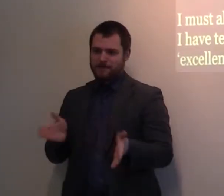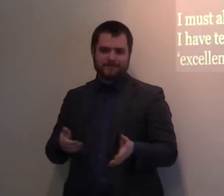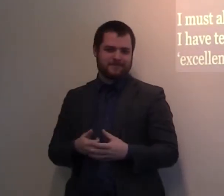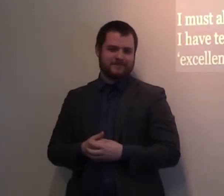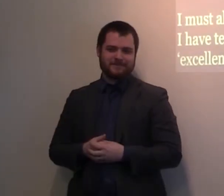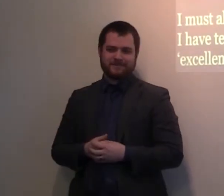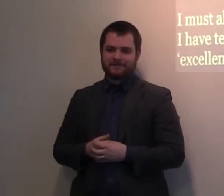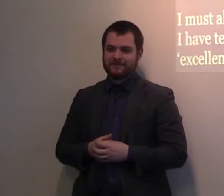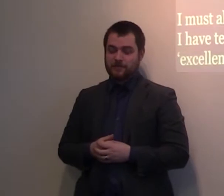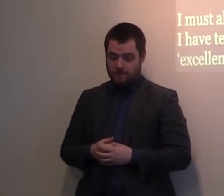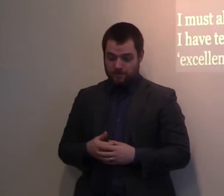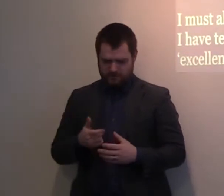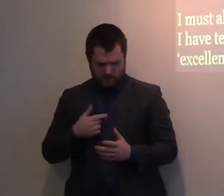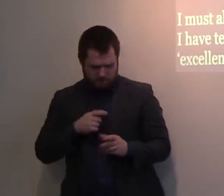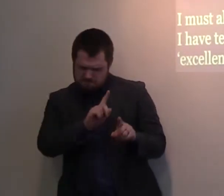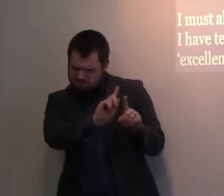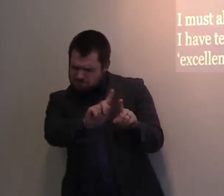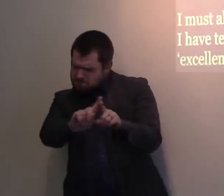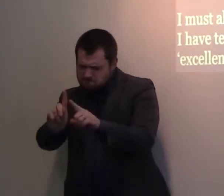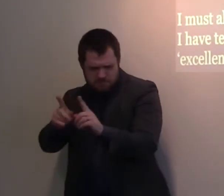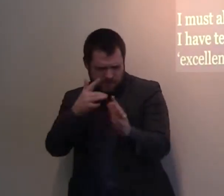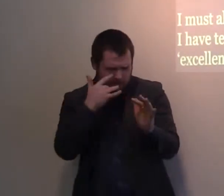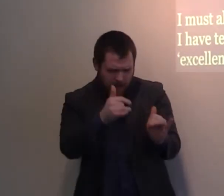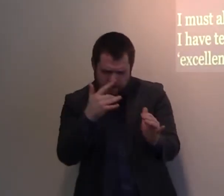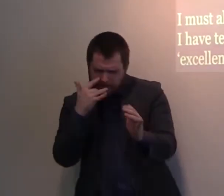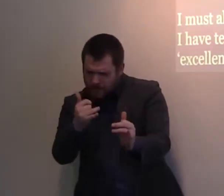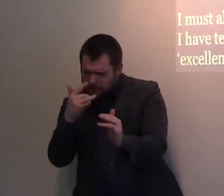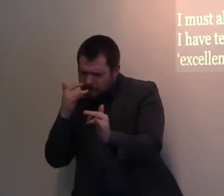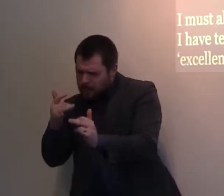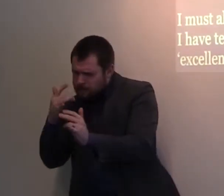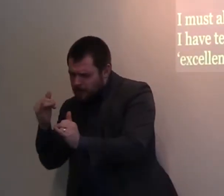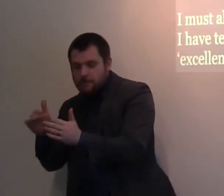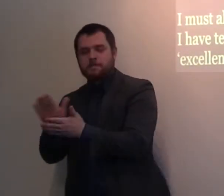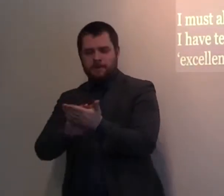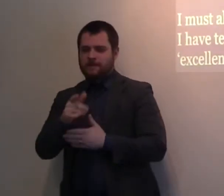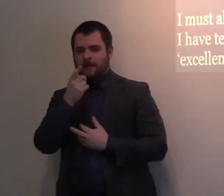Once I have tested things, then I can choose excellent things.